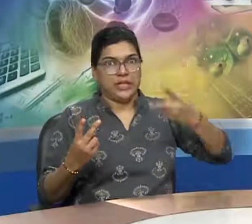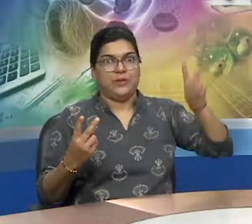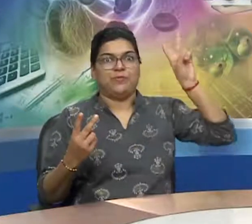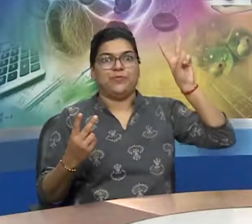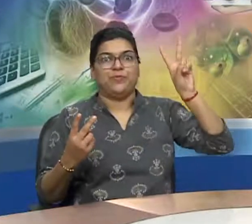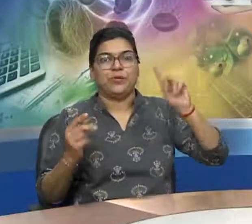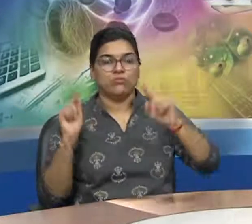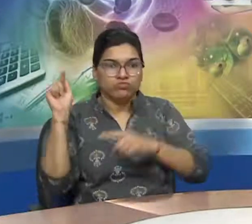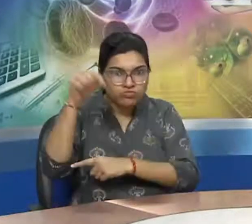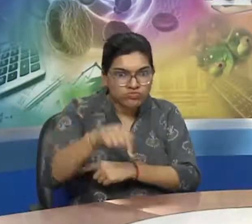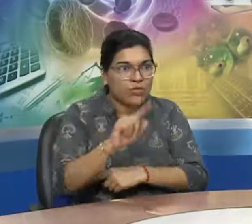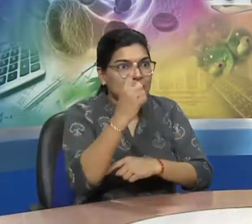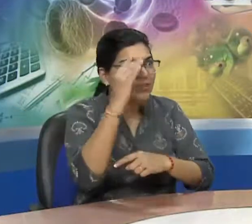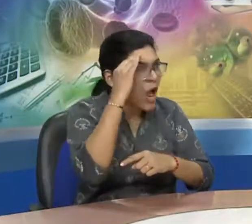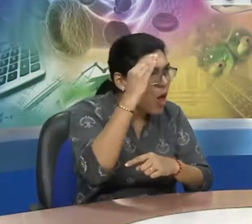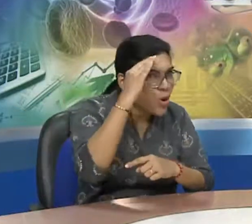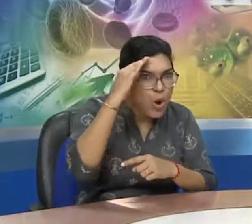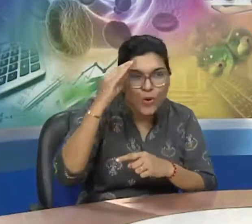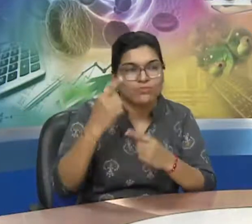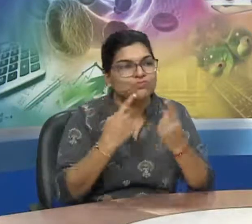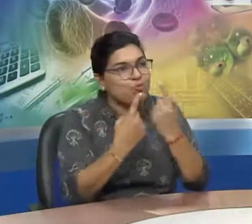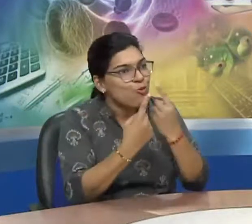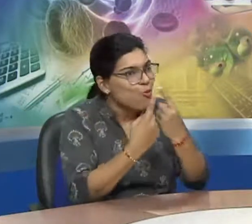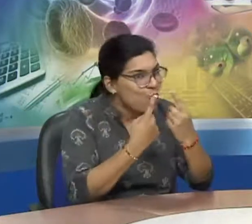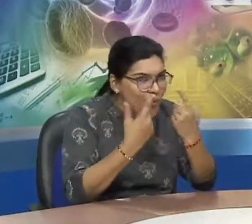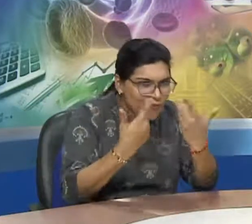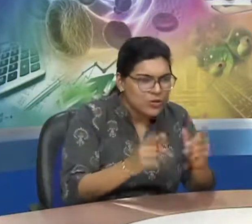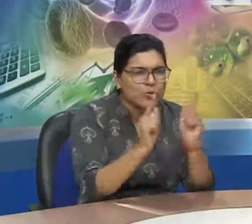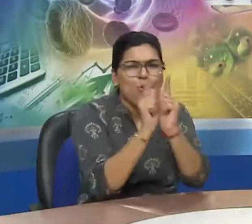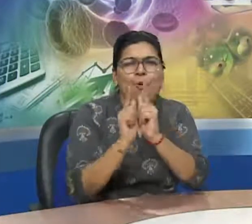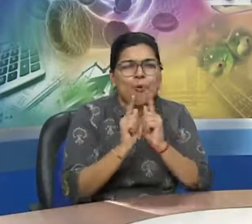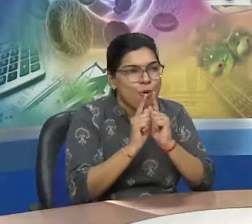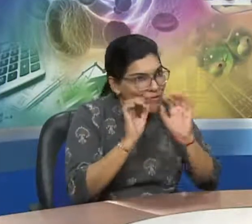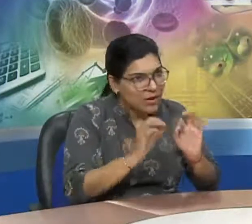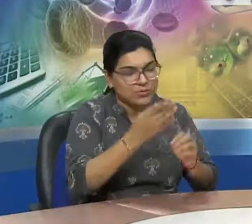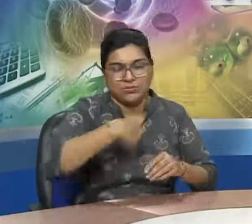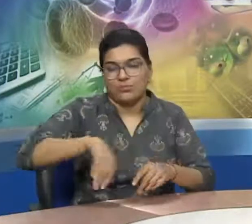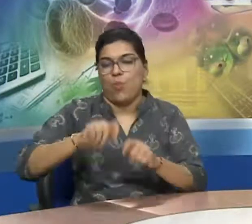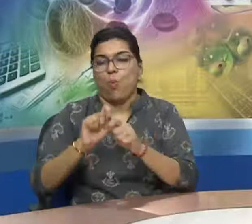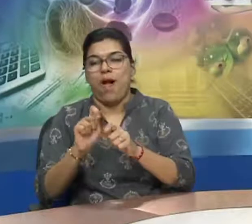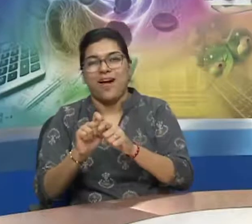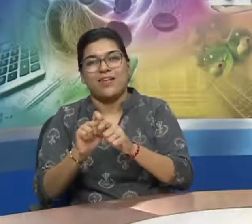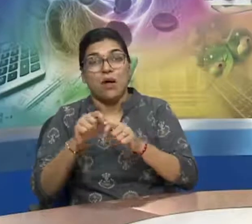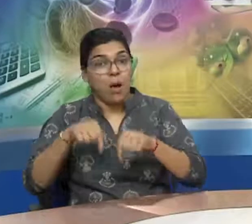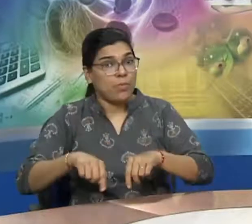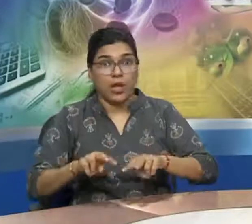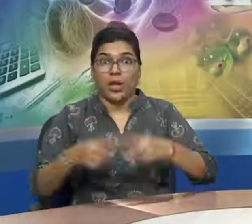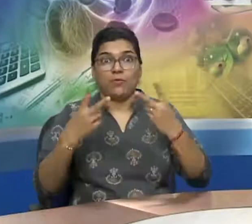So nowadays modern time is different as compared to the older times.